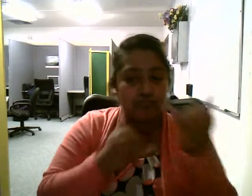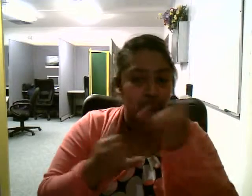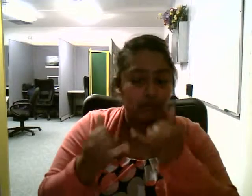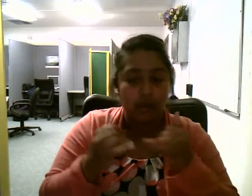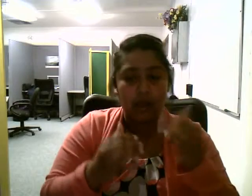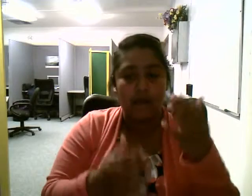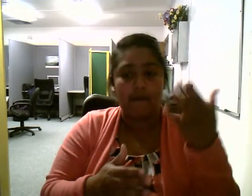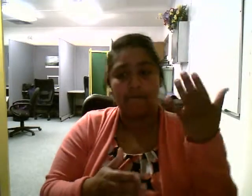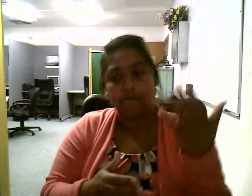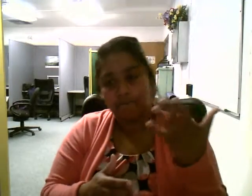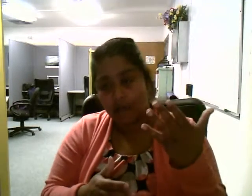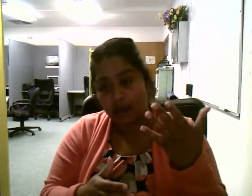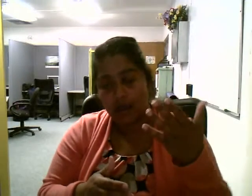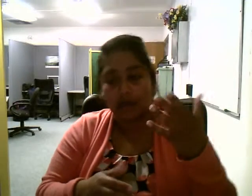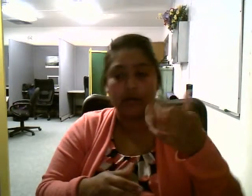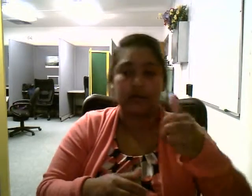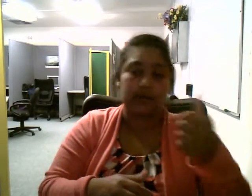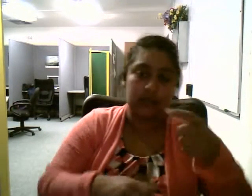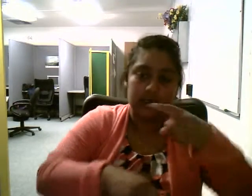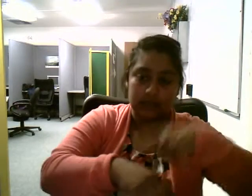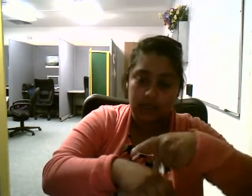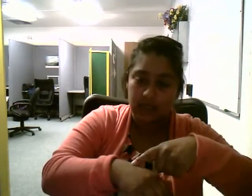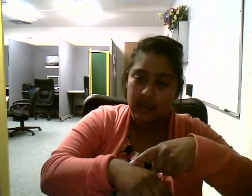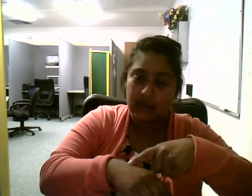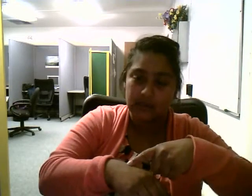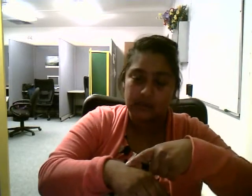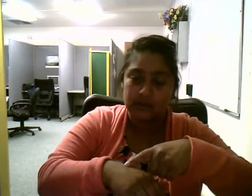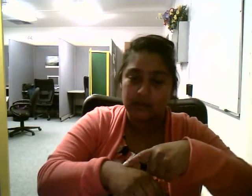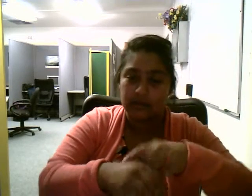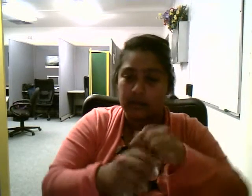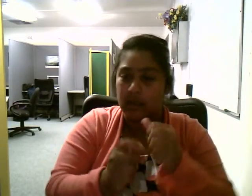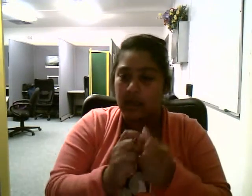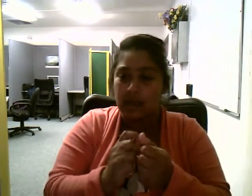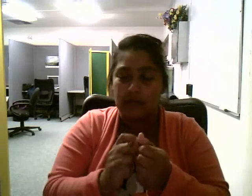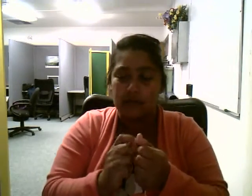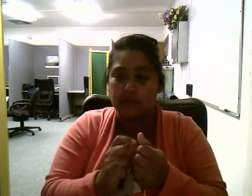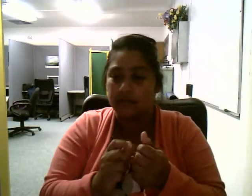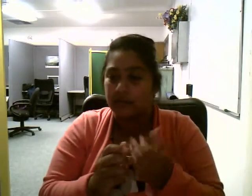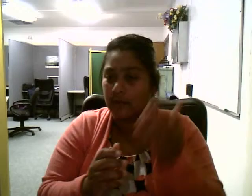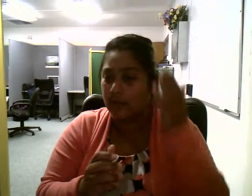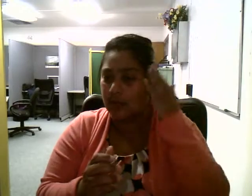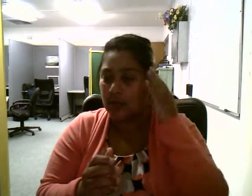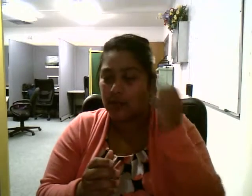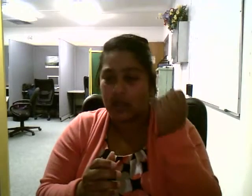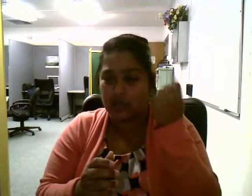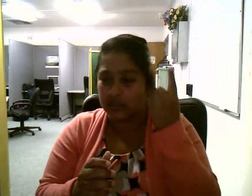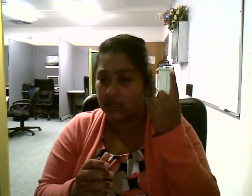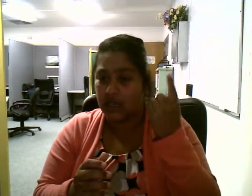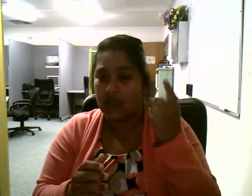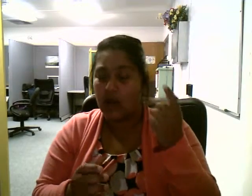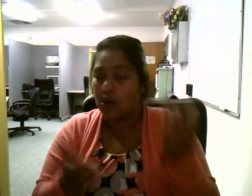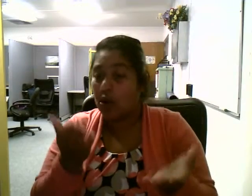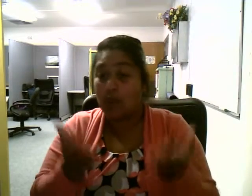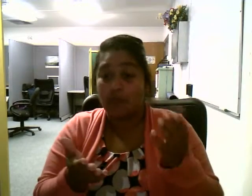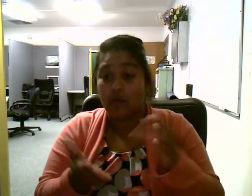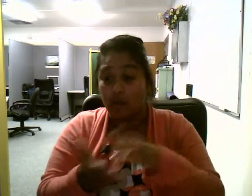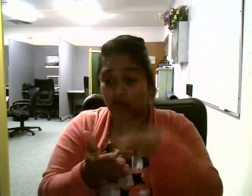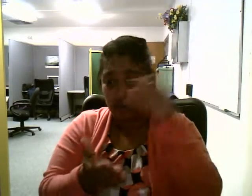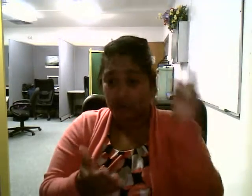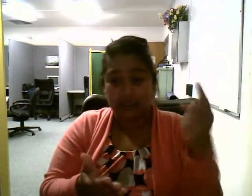wrong, 5 or 10 times, how do they know that they really have, you may have learned something wrong? So